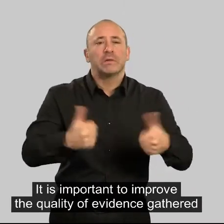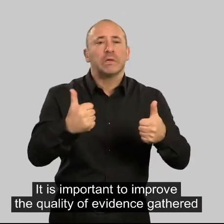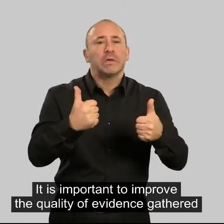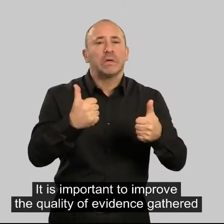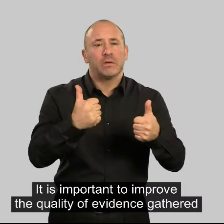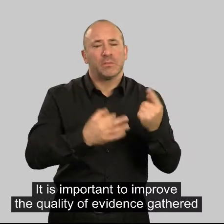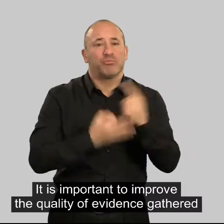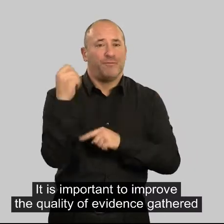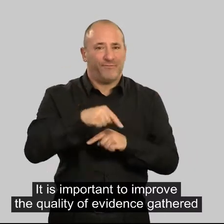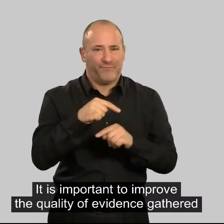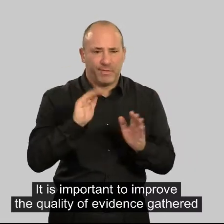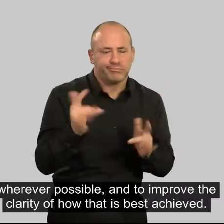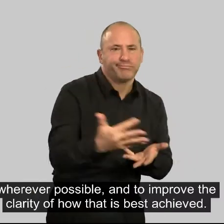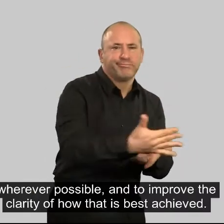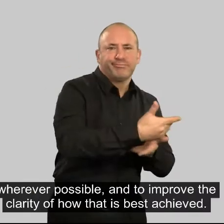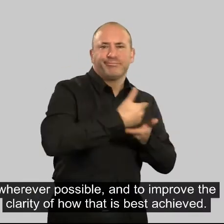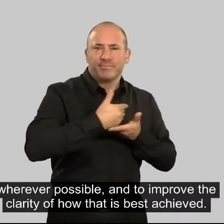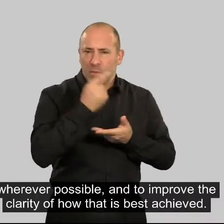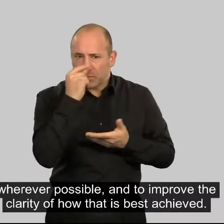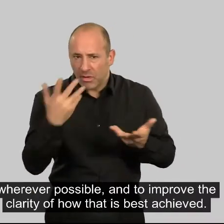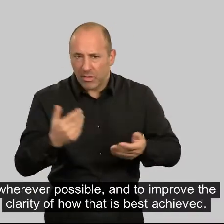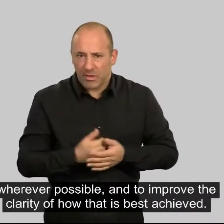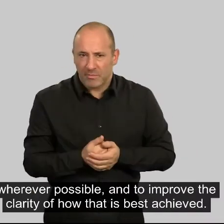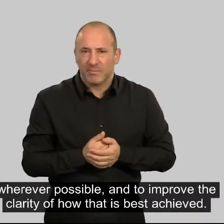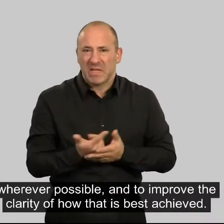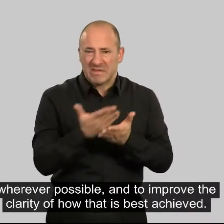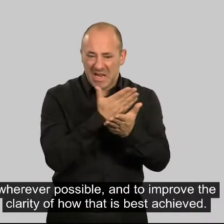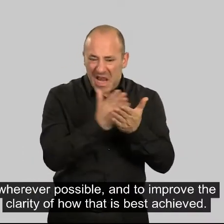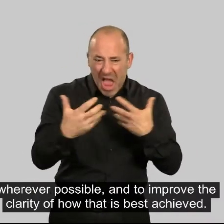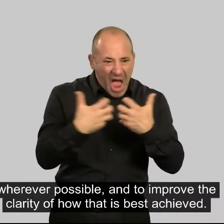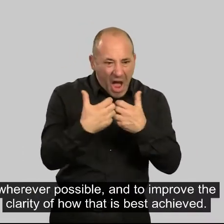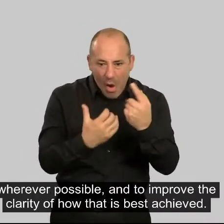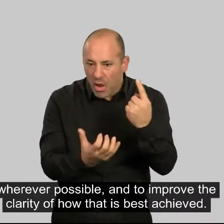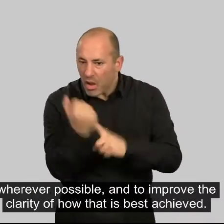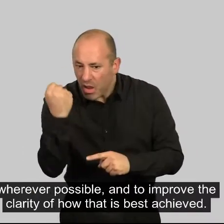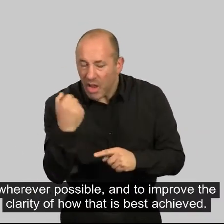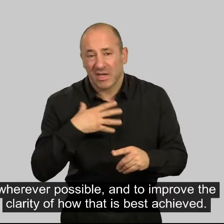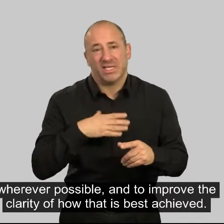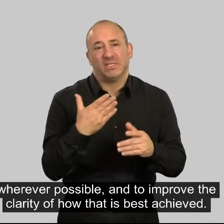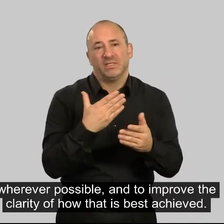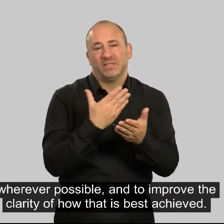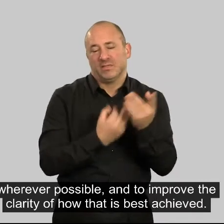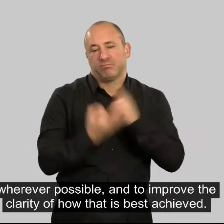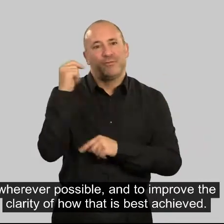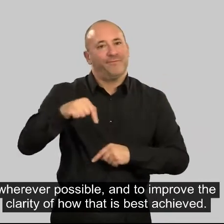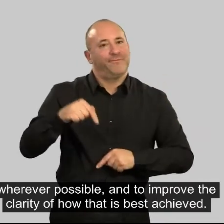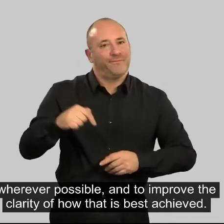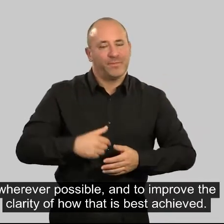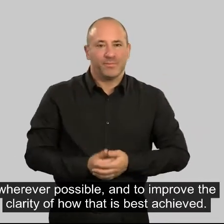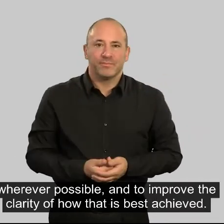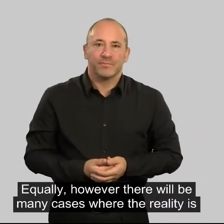of evidence gathered wherever possible, and to improve the clarity of how that is best achieved.